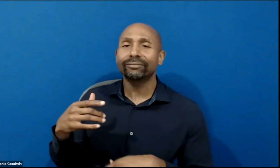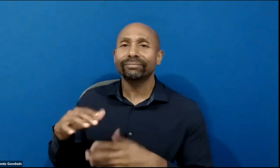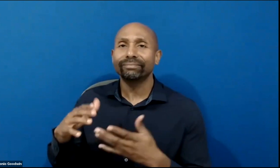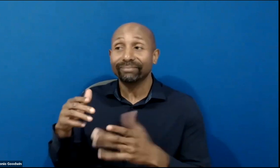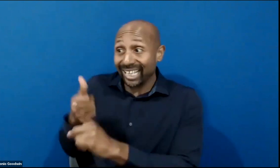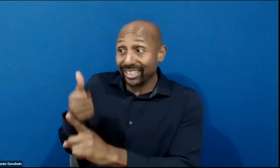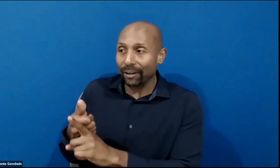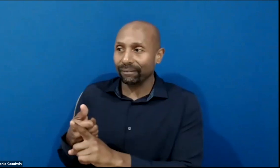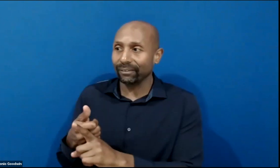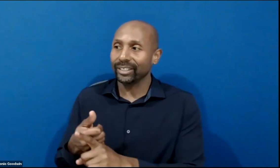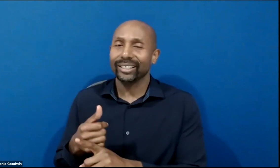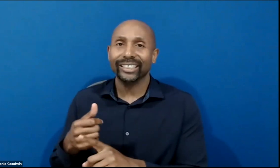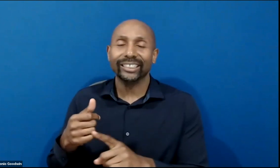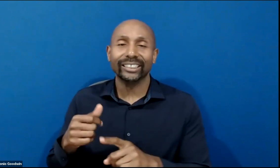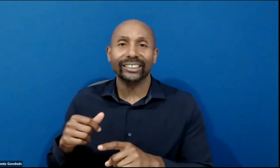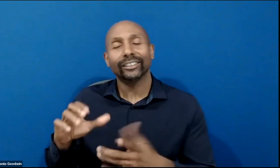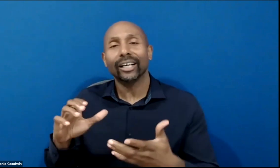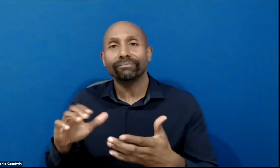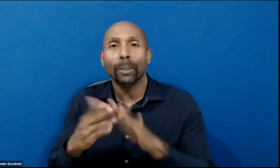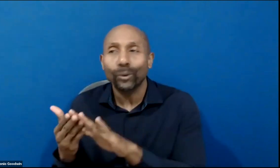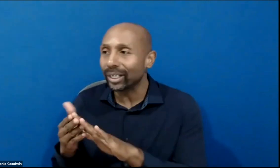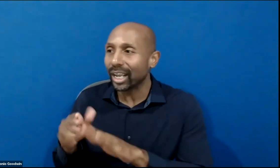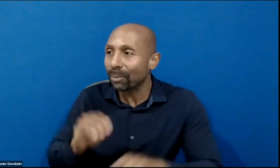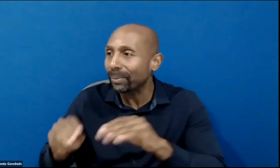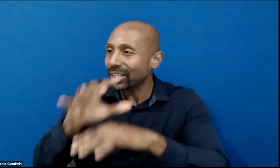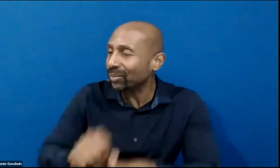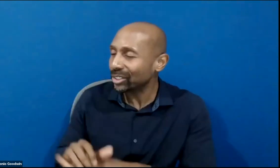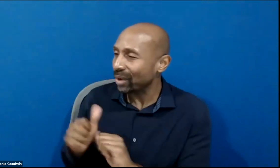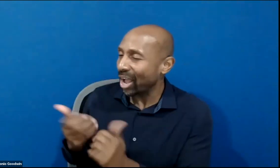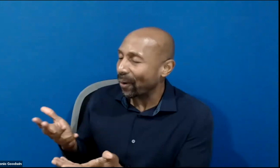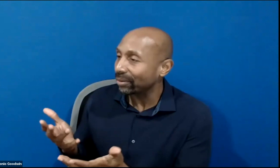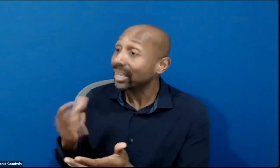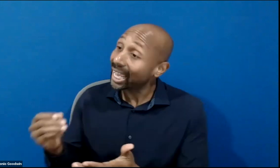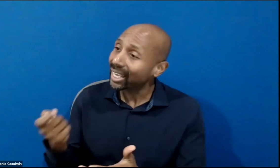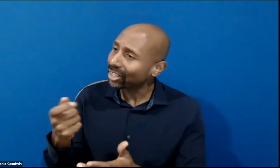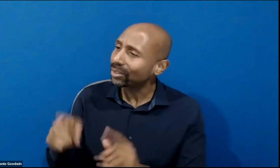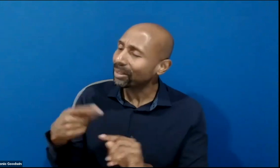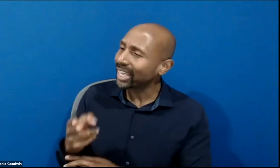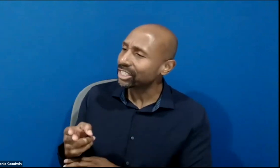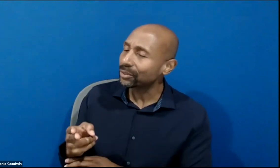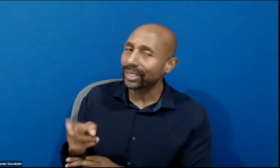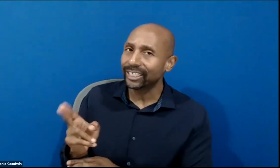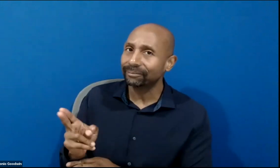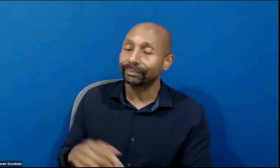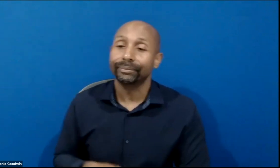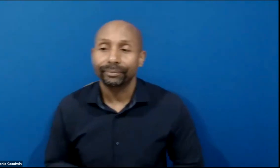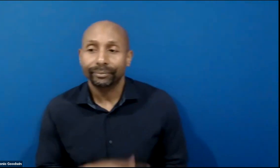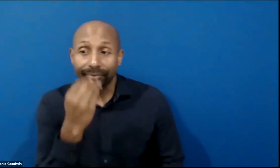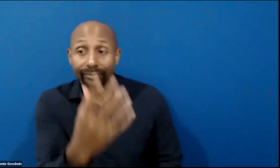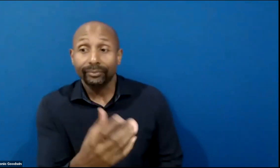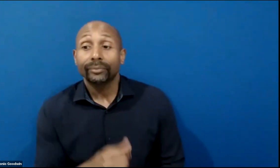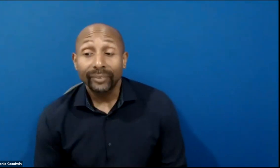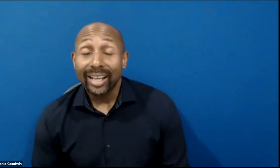Okay, let me say to begin with that I'm talking from 4